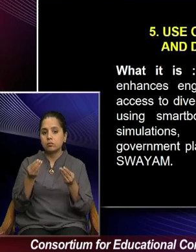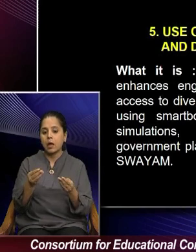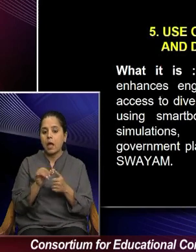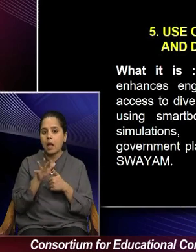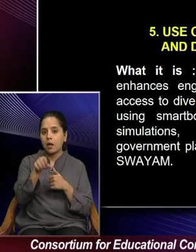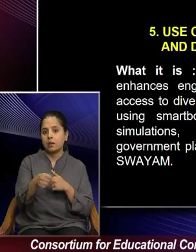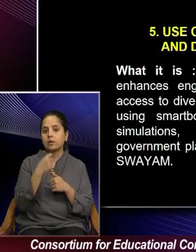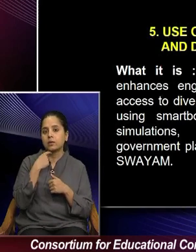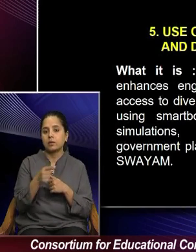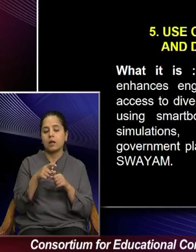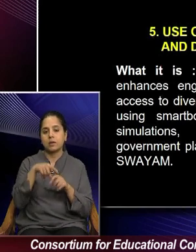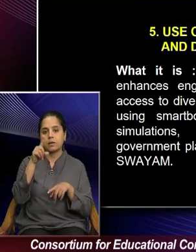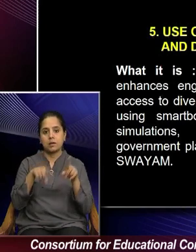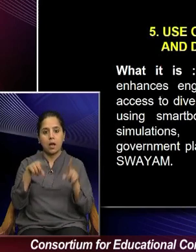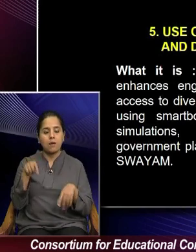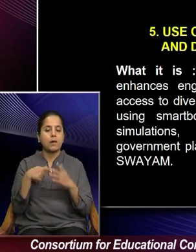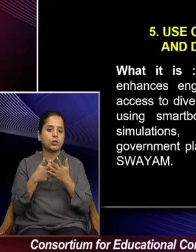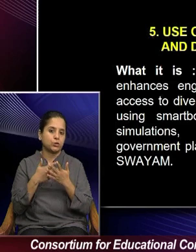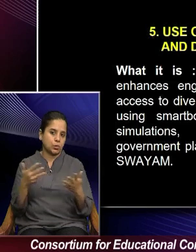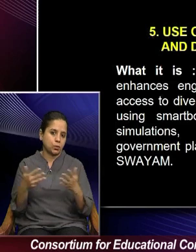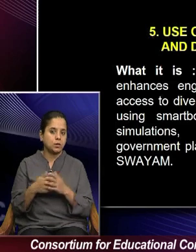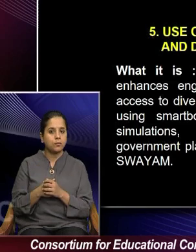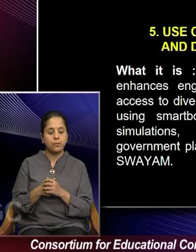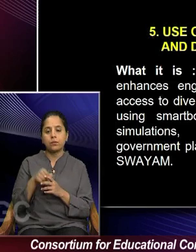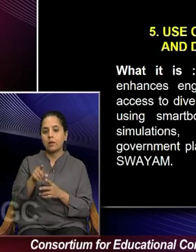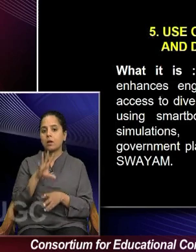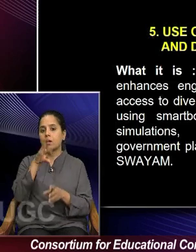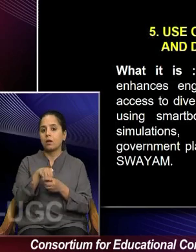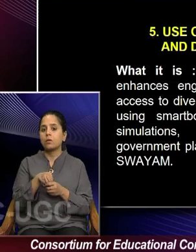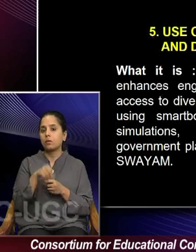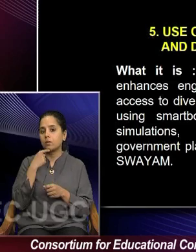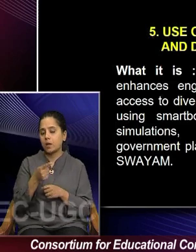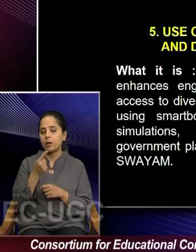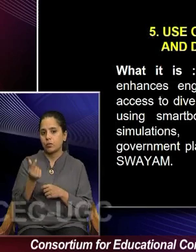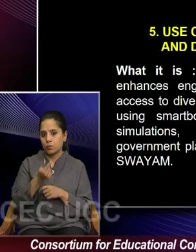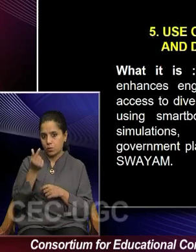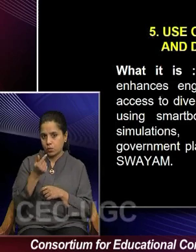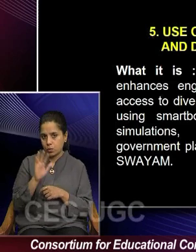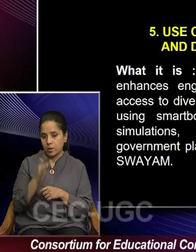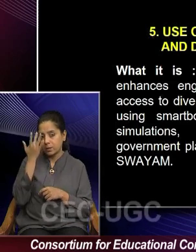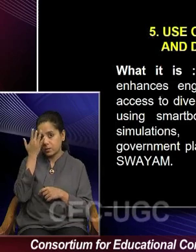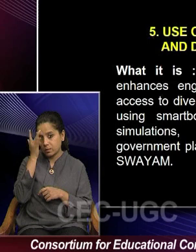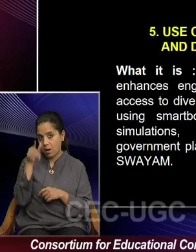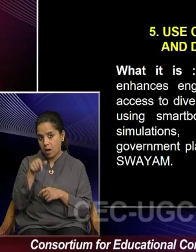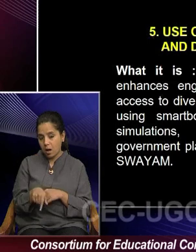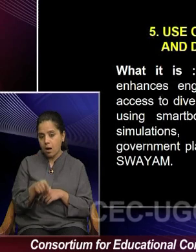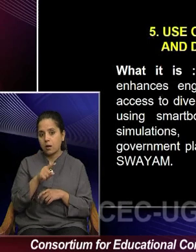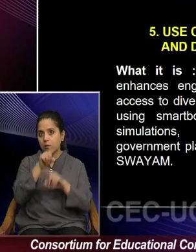to diverse resources. It includes using the smart